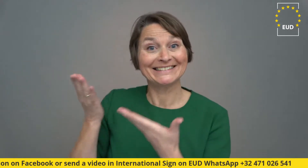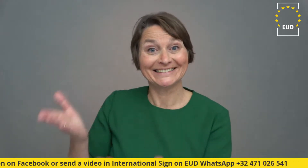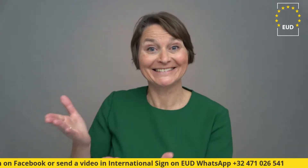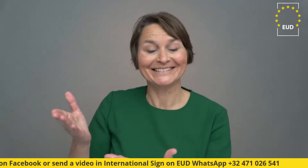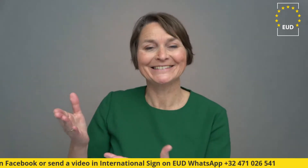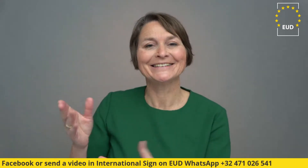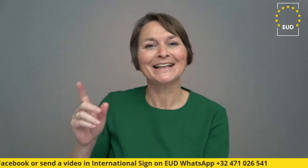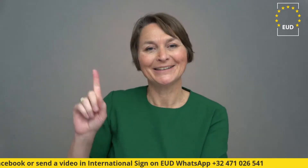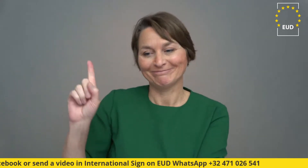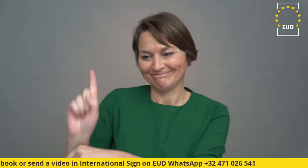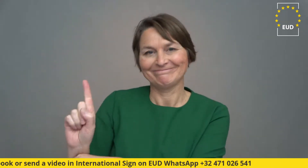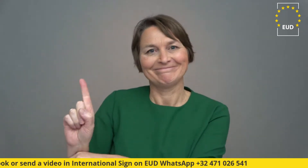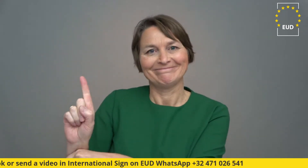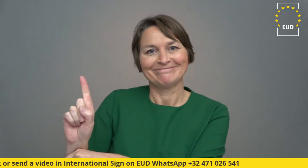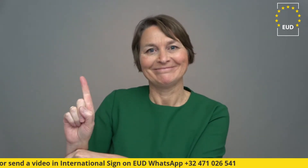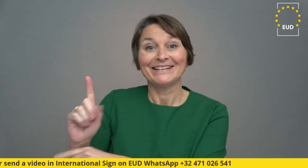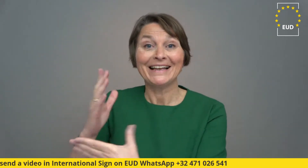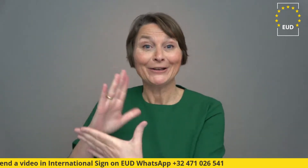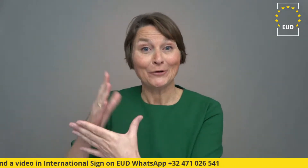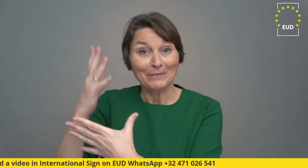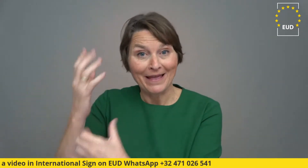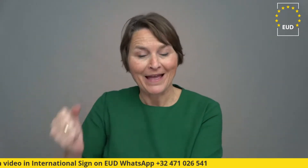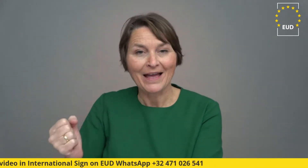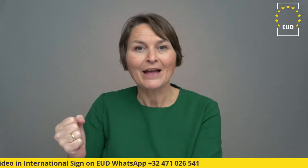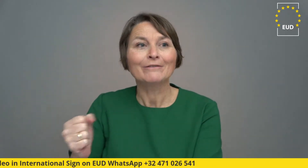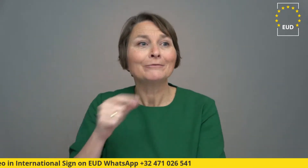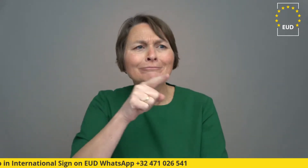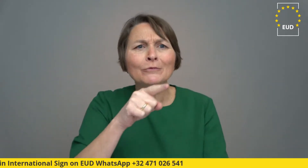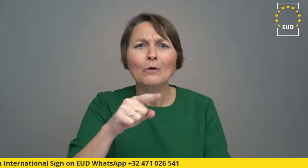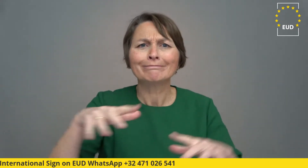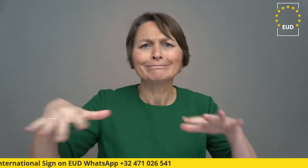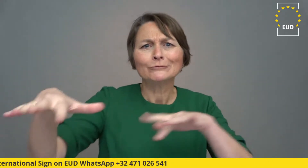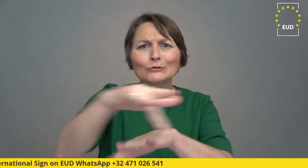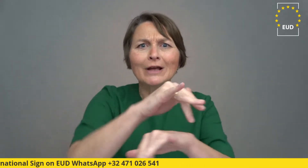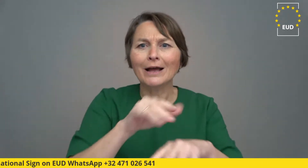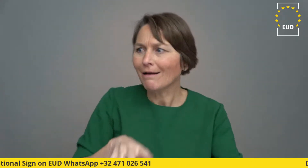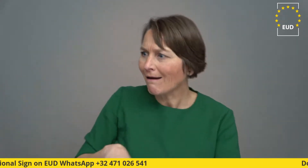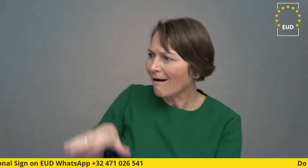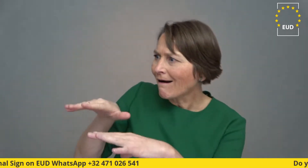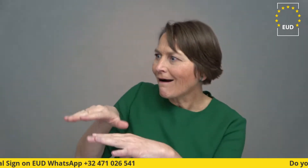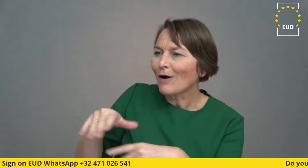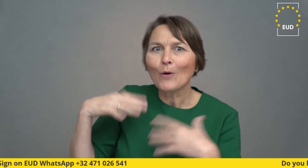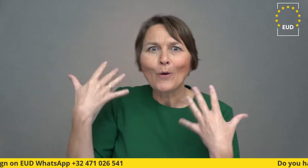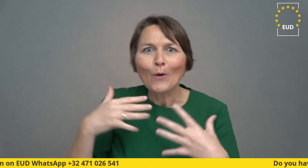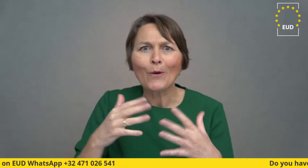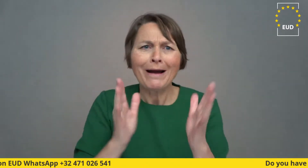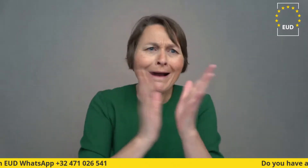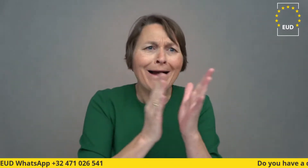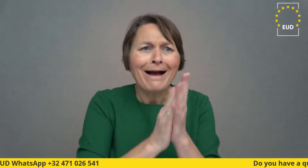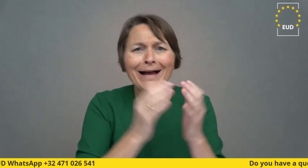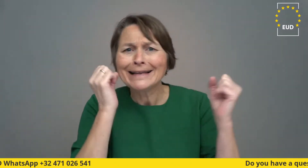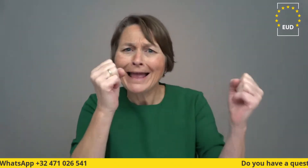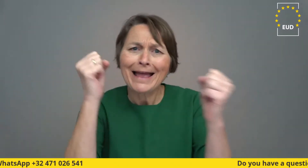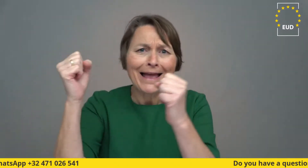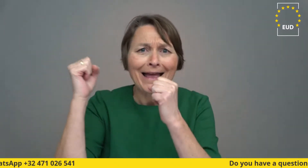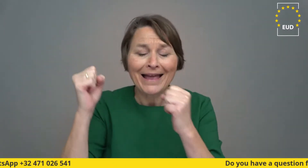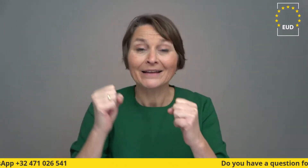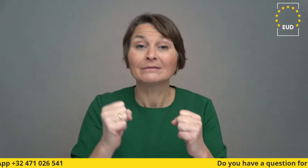sign language interpreter is provided next to the presenter or maybe in the corner of the TV screen.